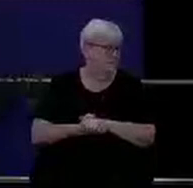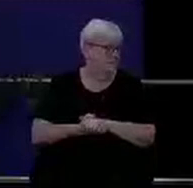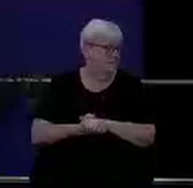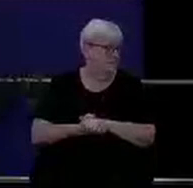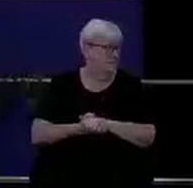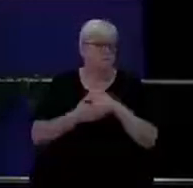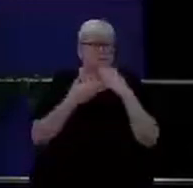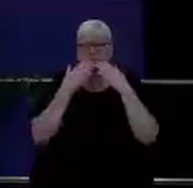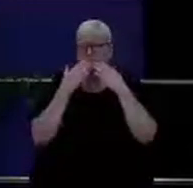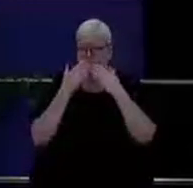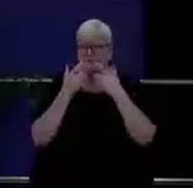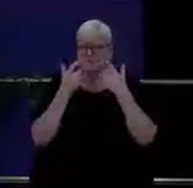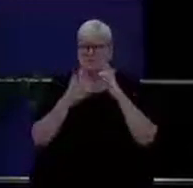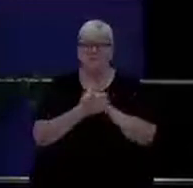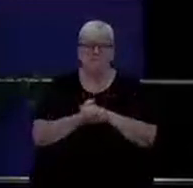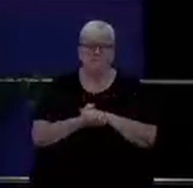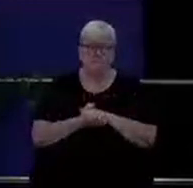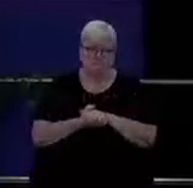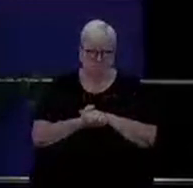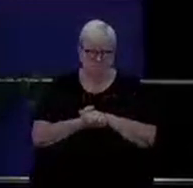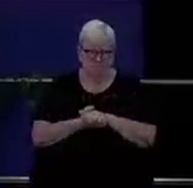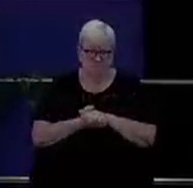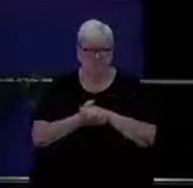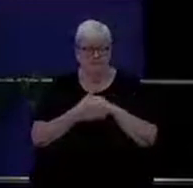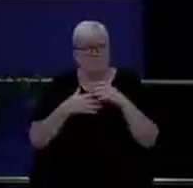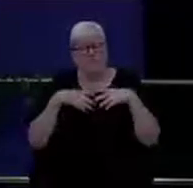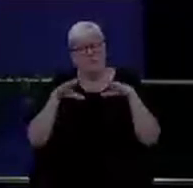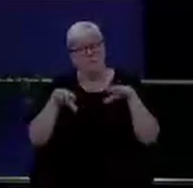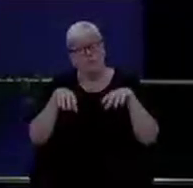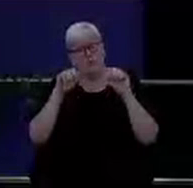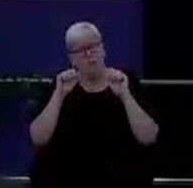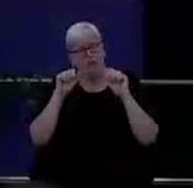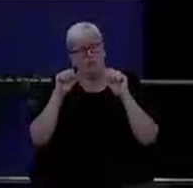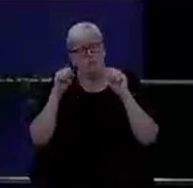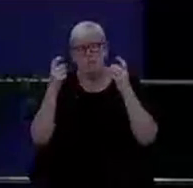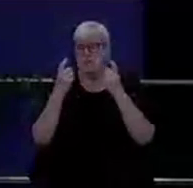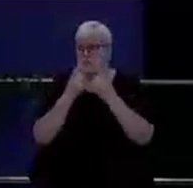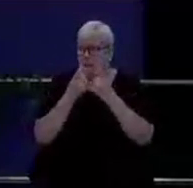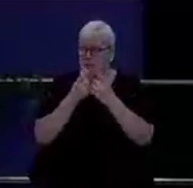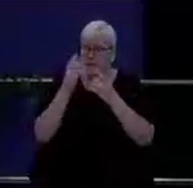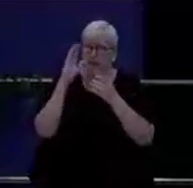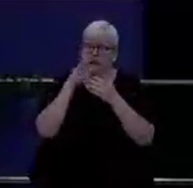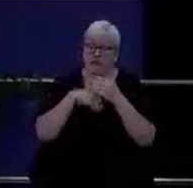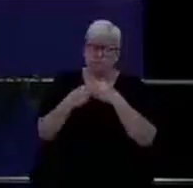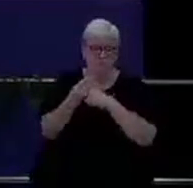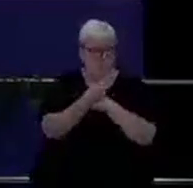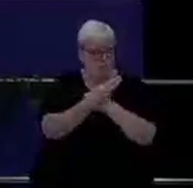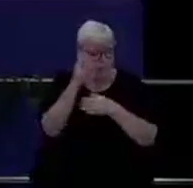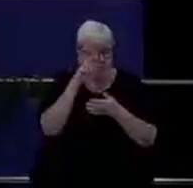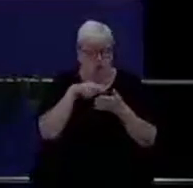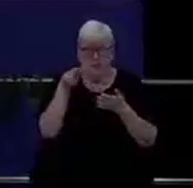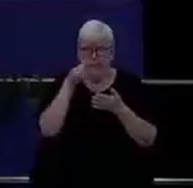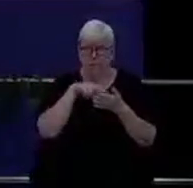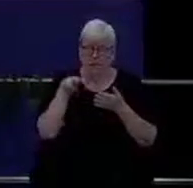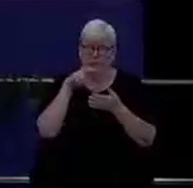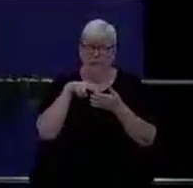Thank you so much for that. So I wanted to start with something that I think came across from the passages both of you just read